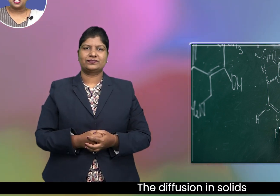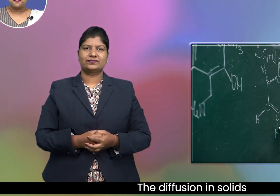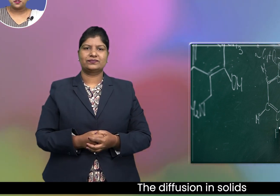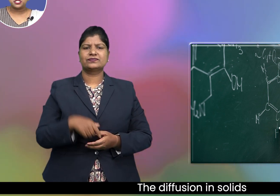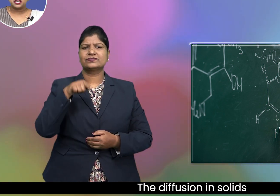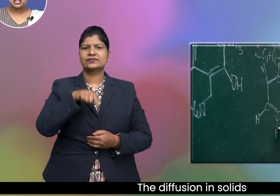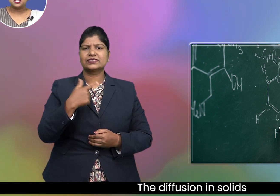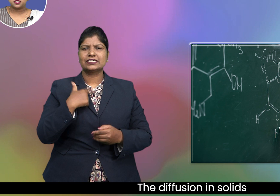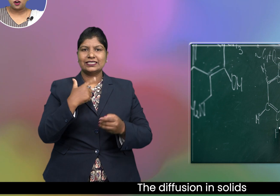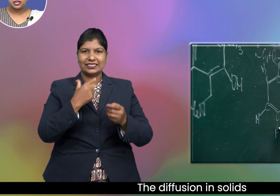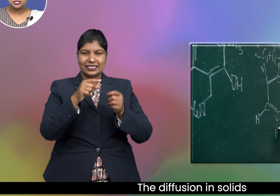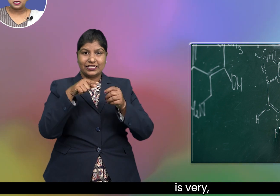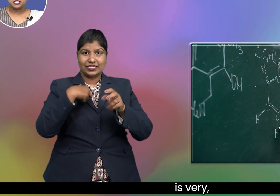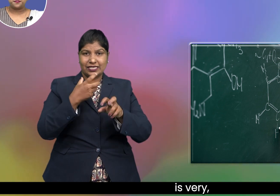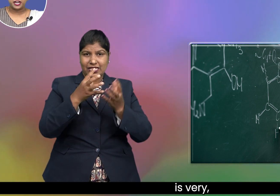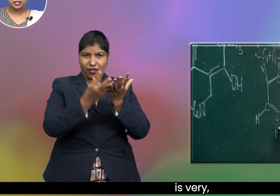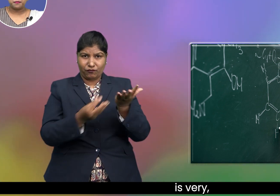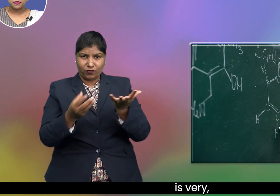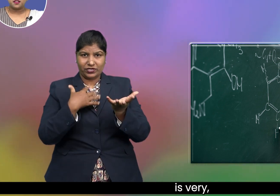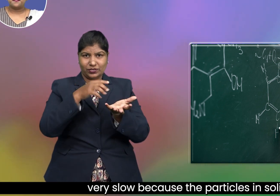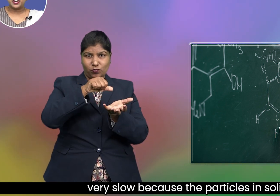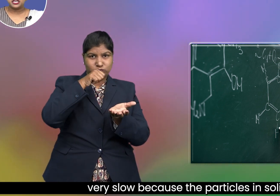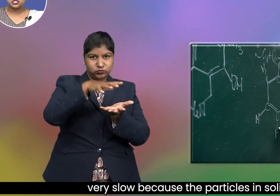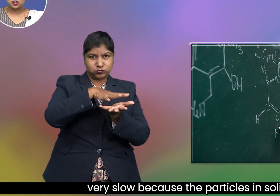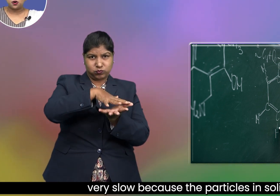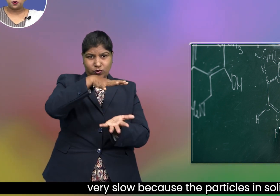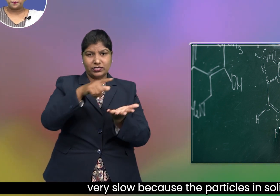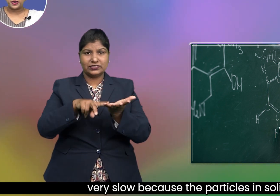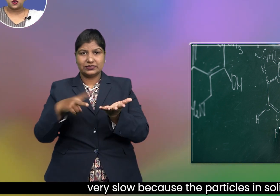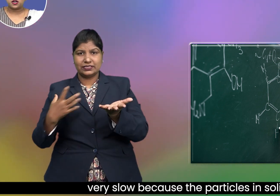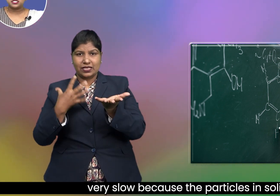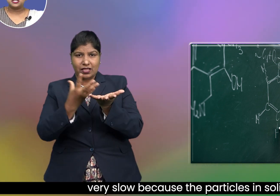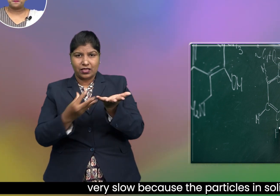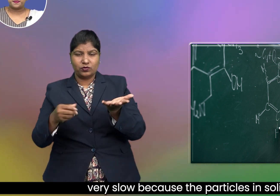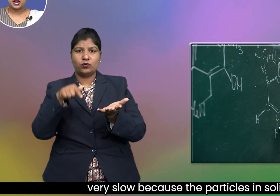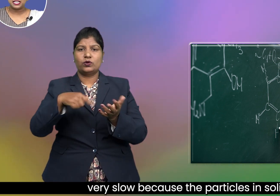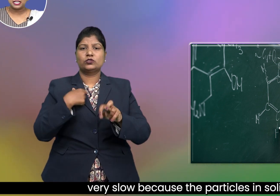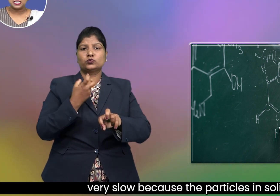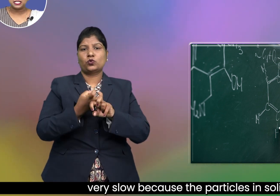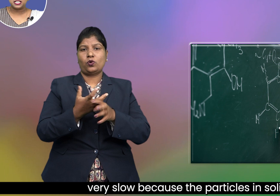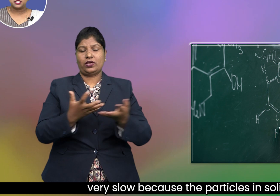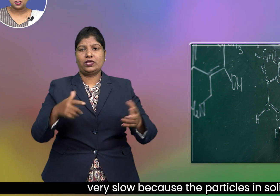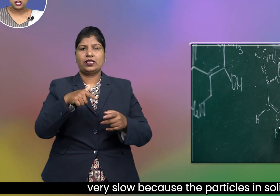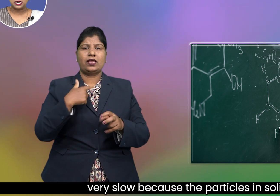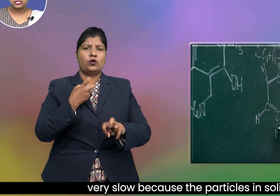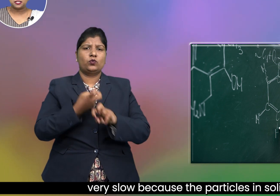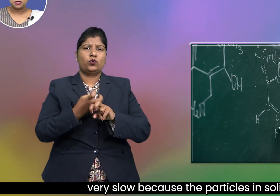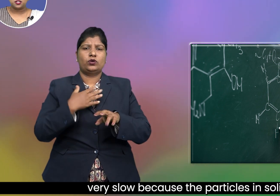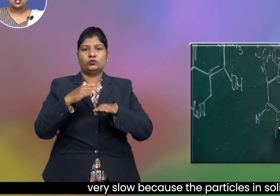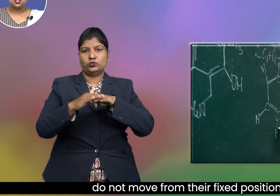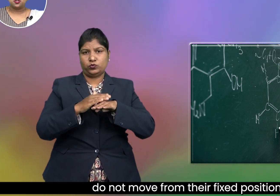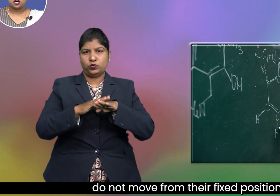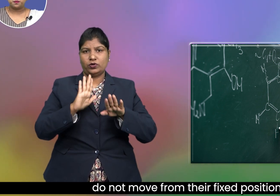The diffusion in solids is very slow because the particles in